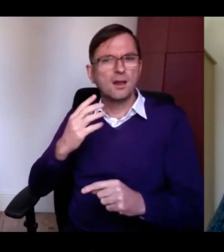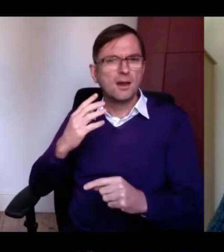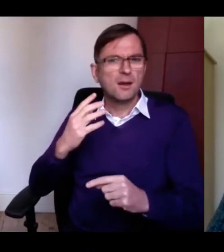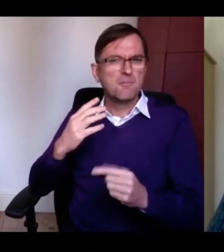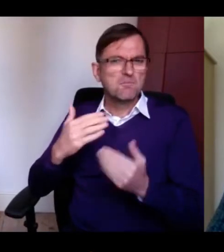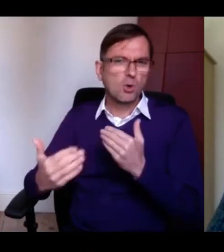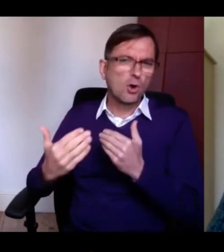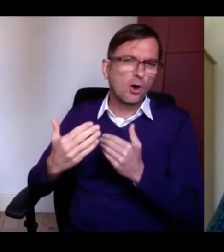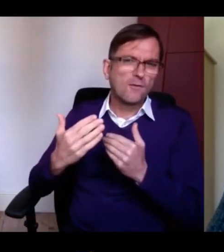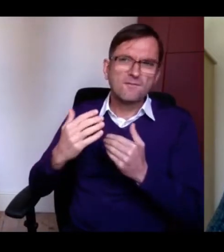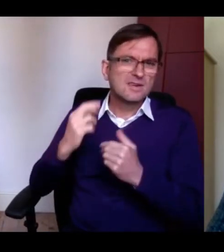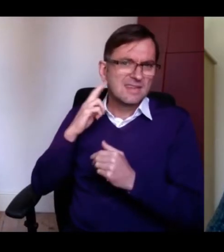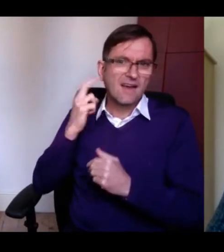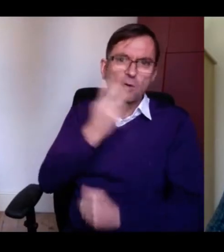there.